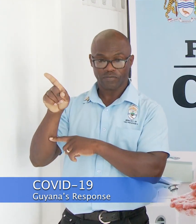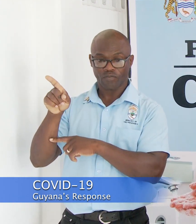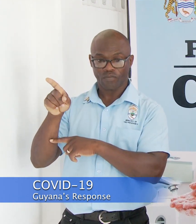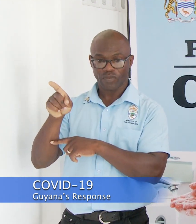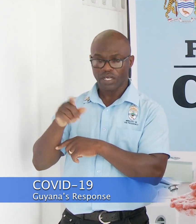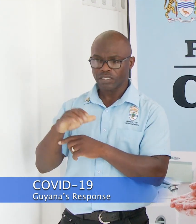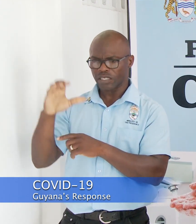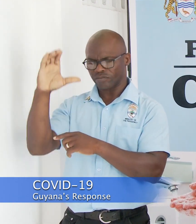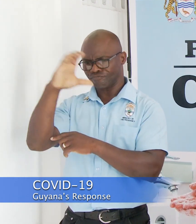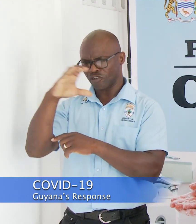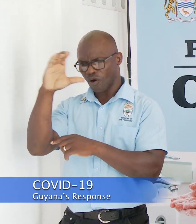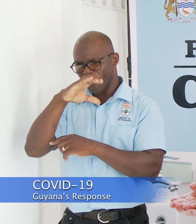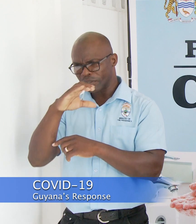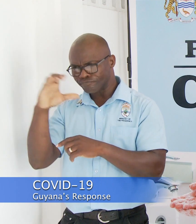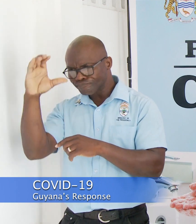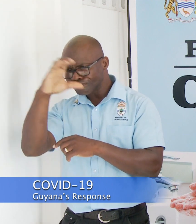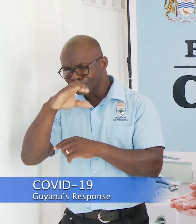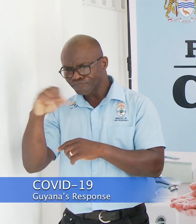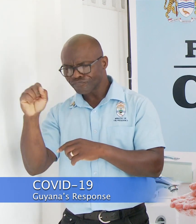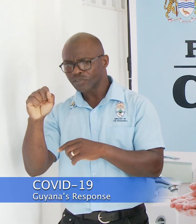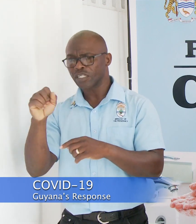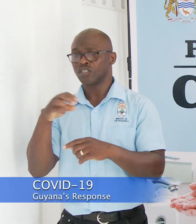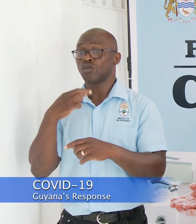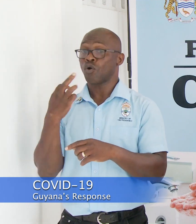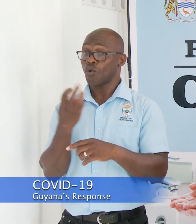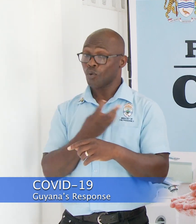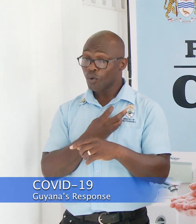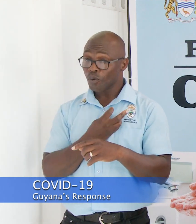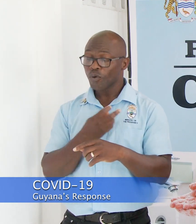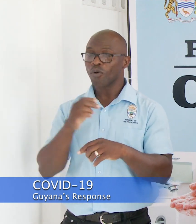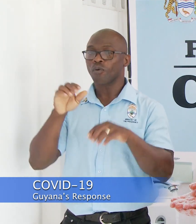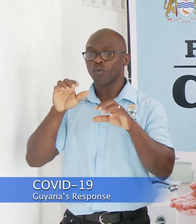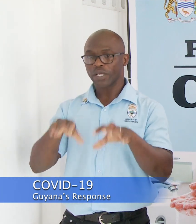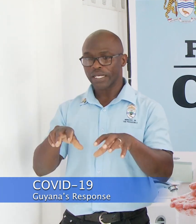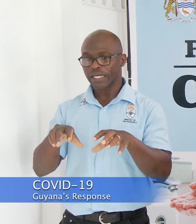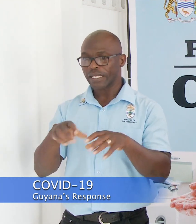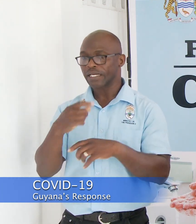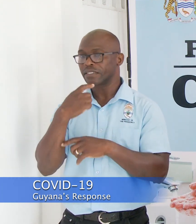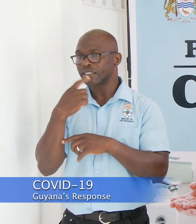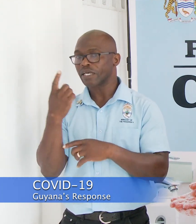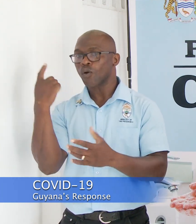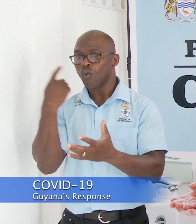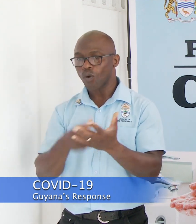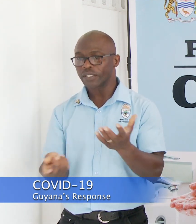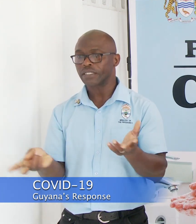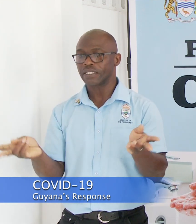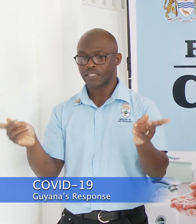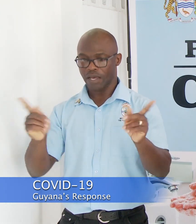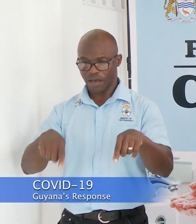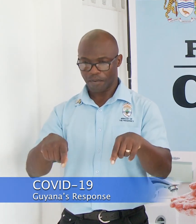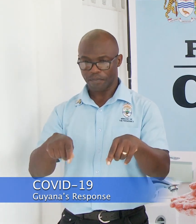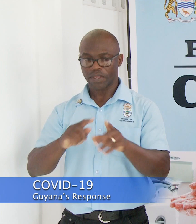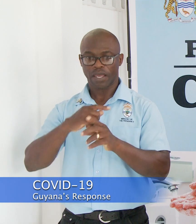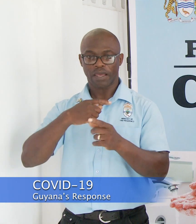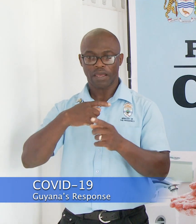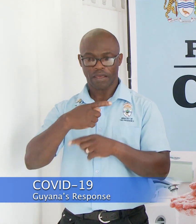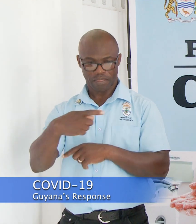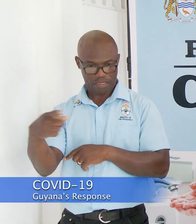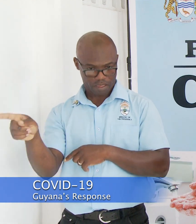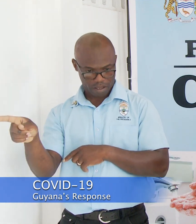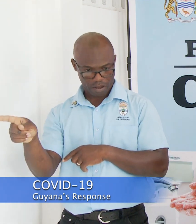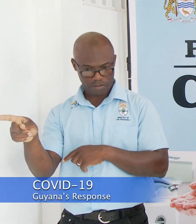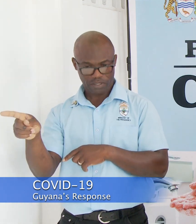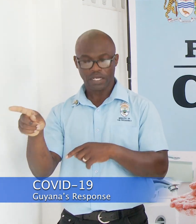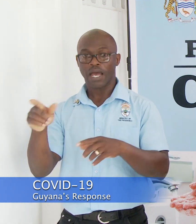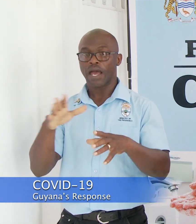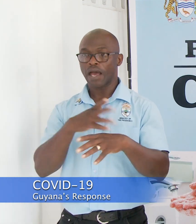begun contact tracing so that we can address any situation that arises and ensure